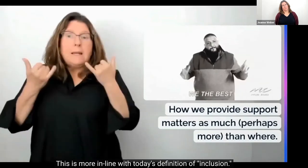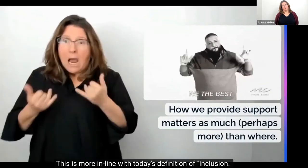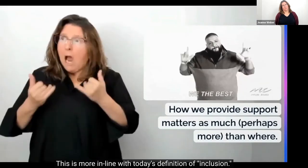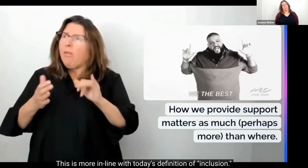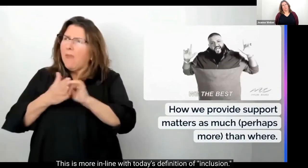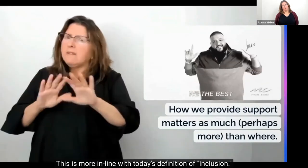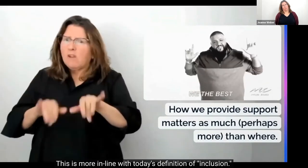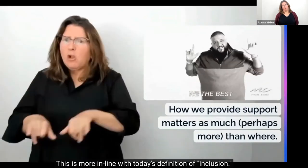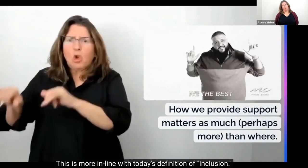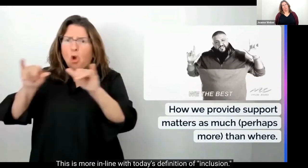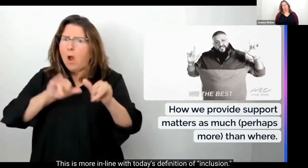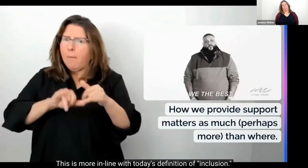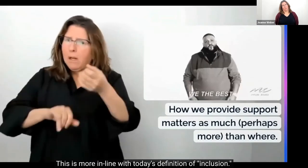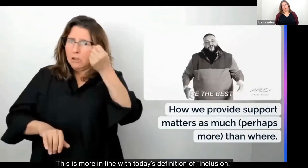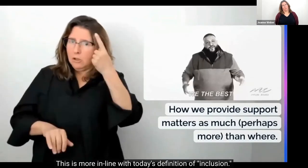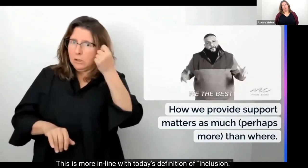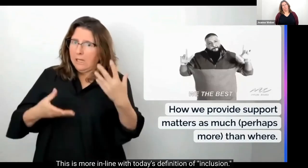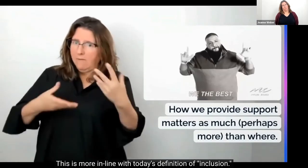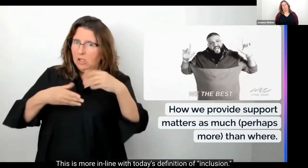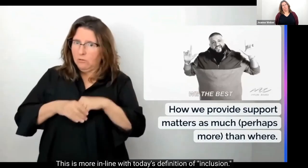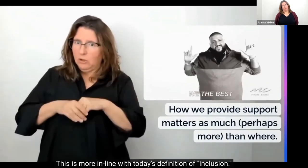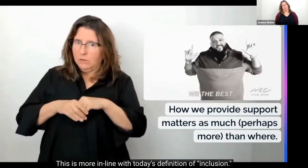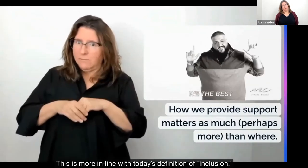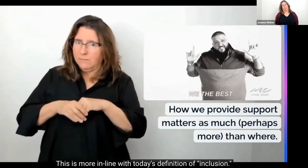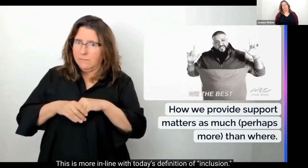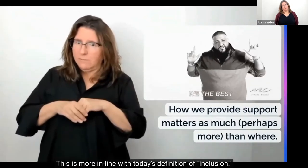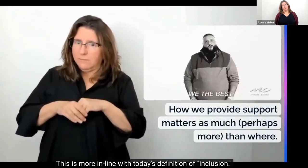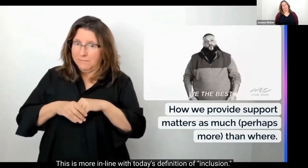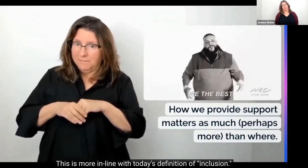This is more in line with today's definition of inclusion.